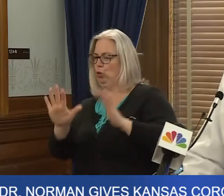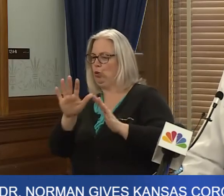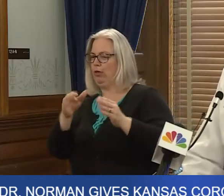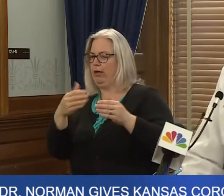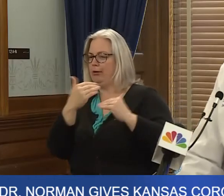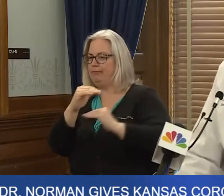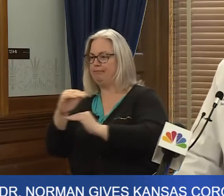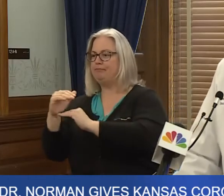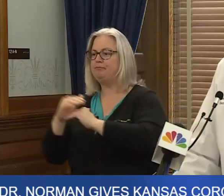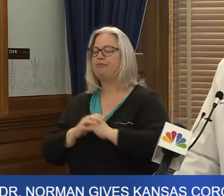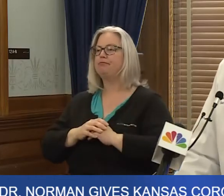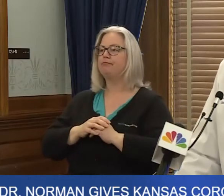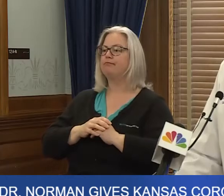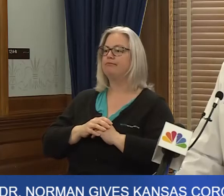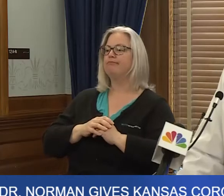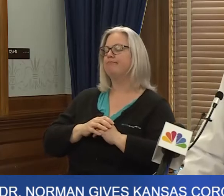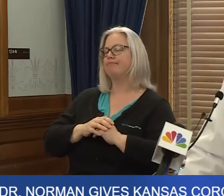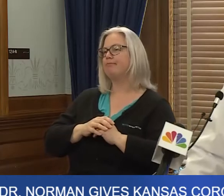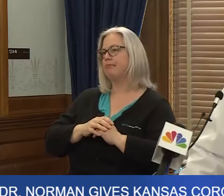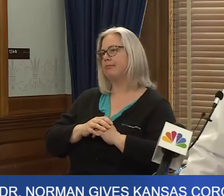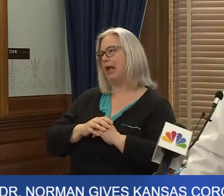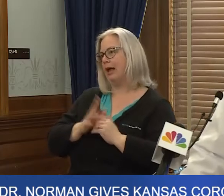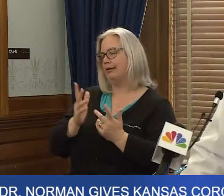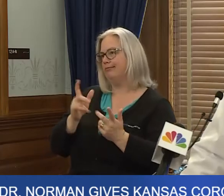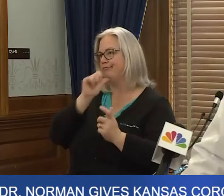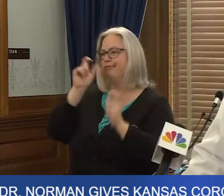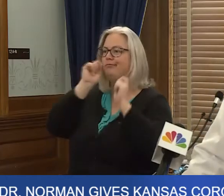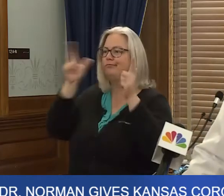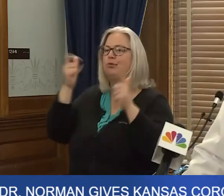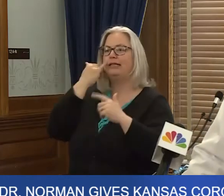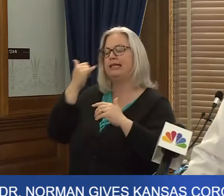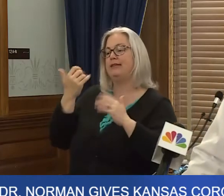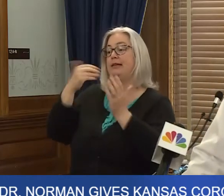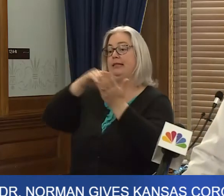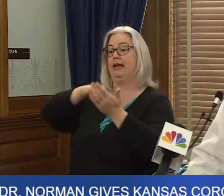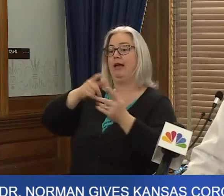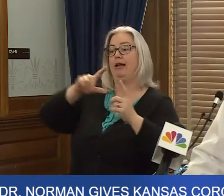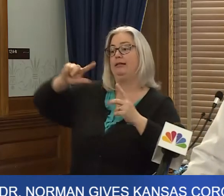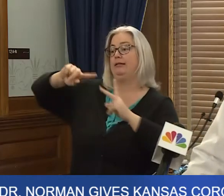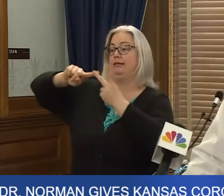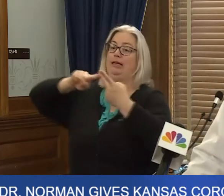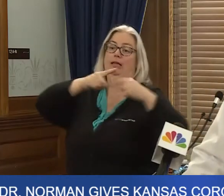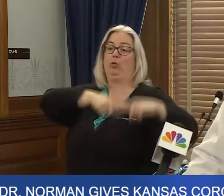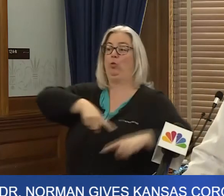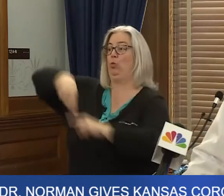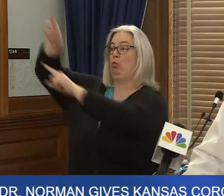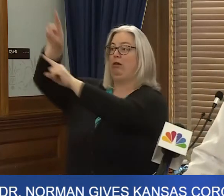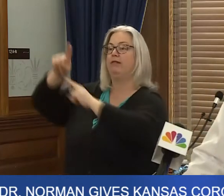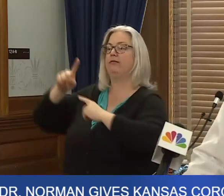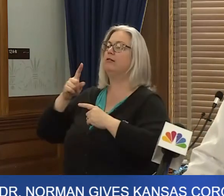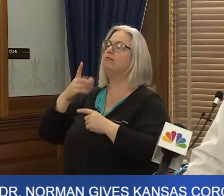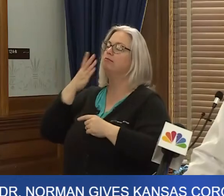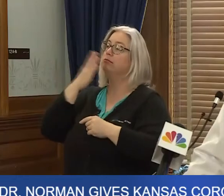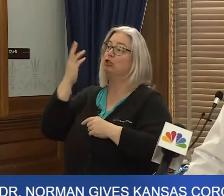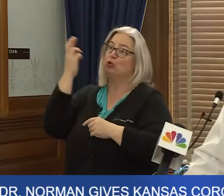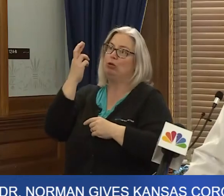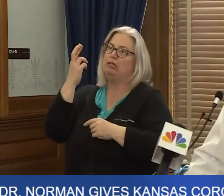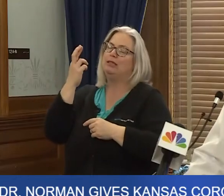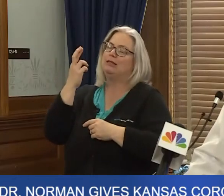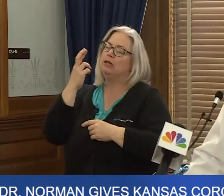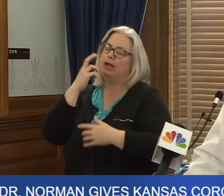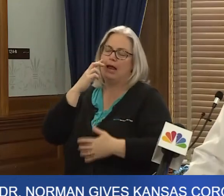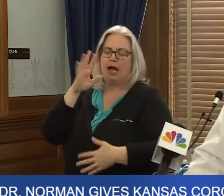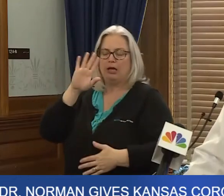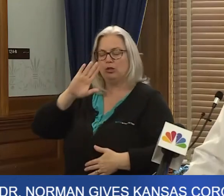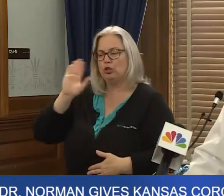wouldn't surprise me if we have a steep wave 2 that there would be very good reason to, as much as we would hate it, to